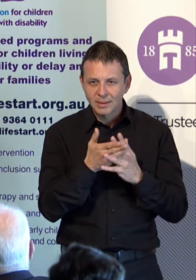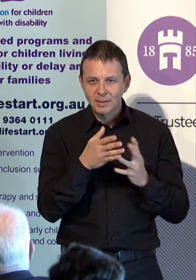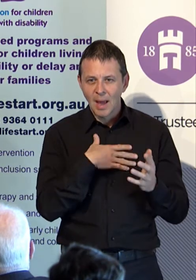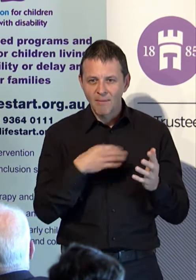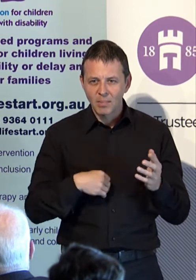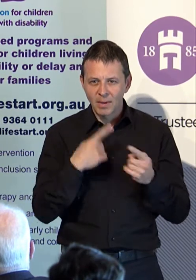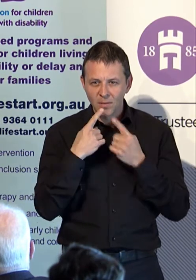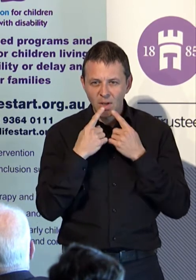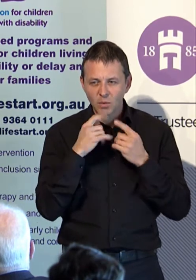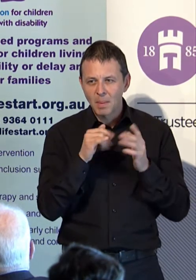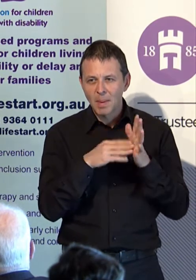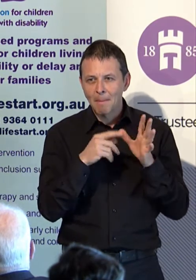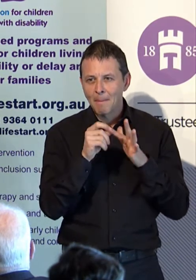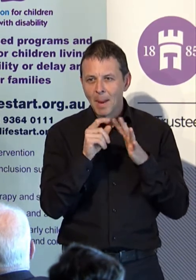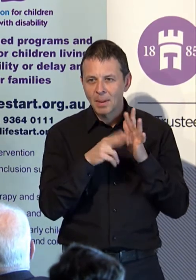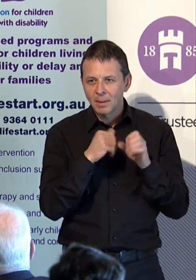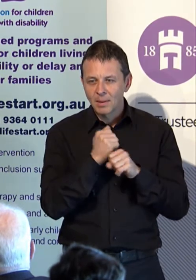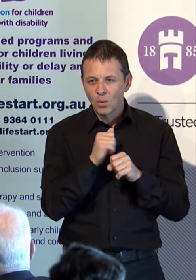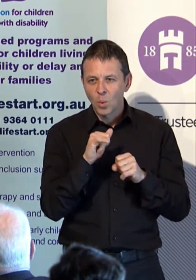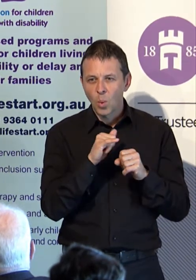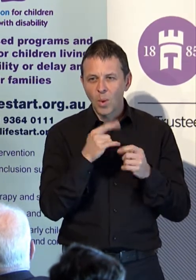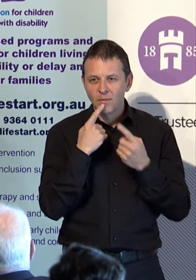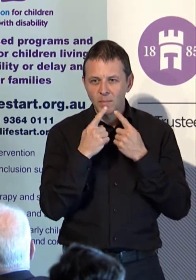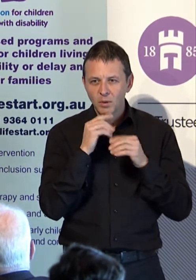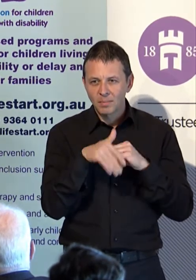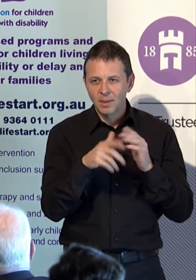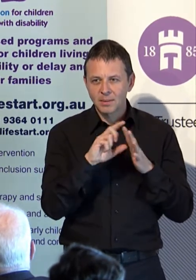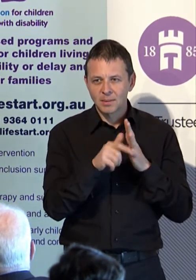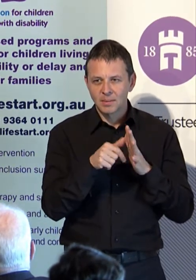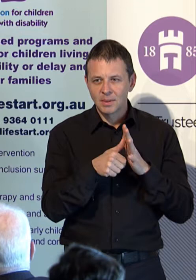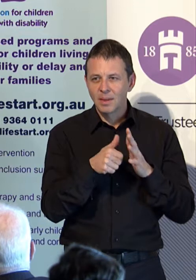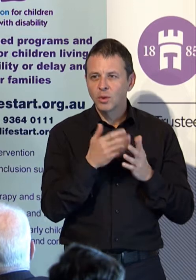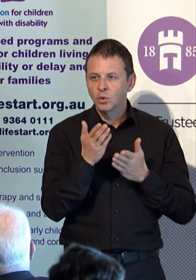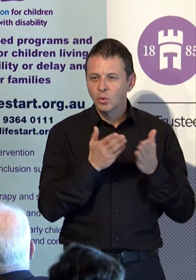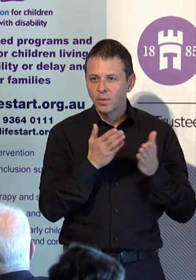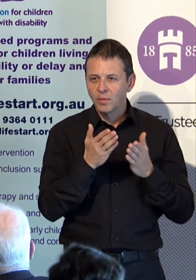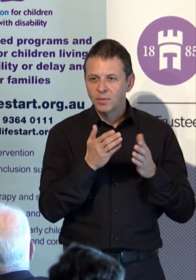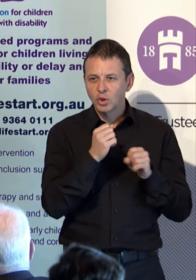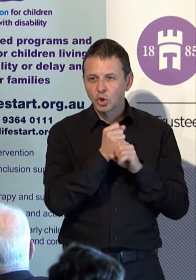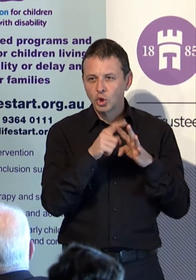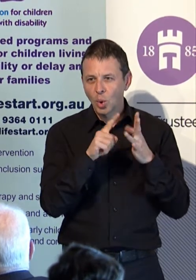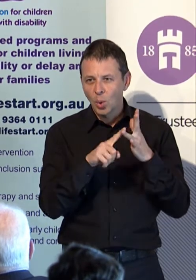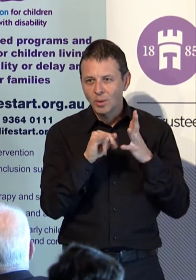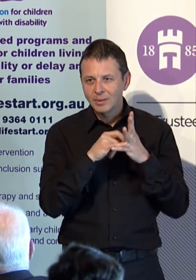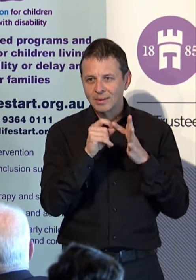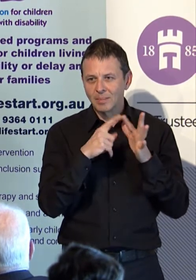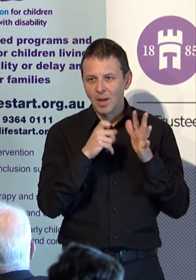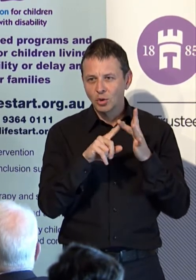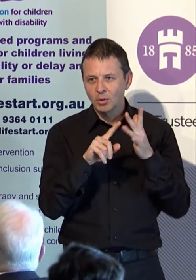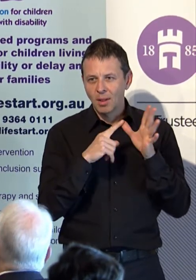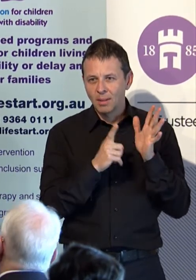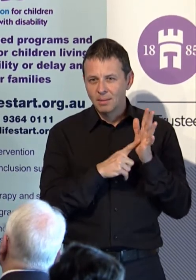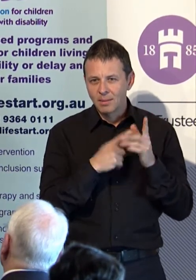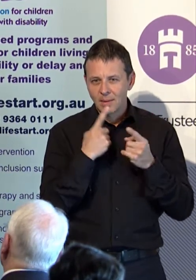mapping information or information about disability services, geospatial information and all sorts of